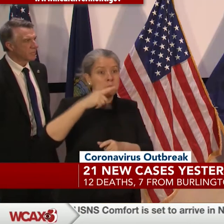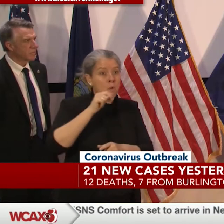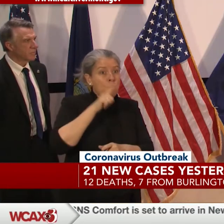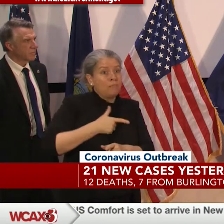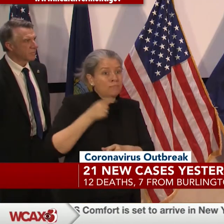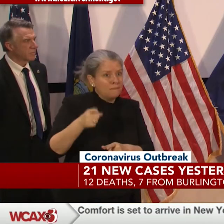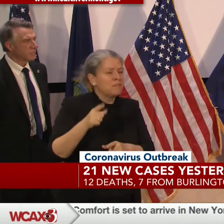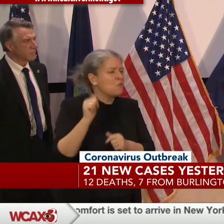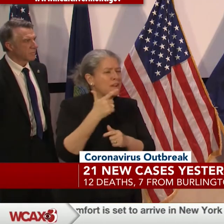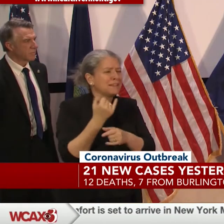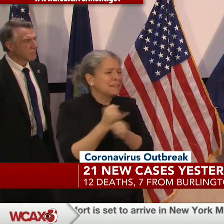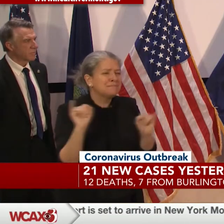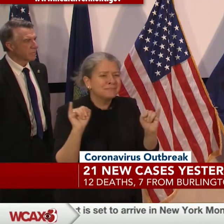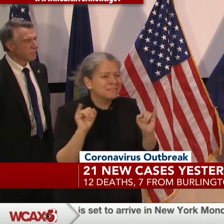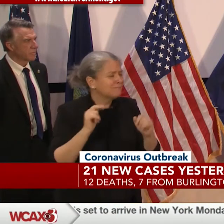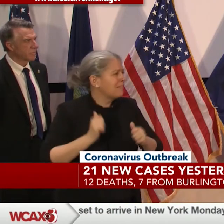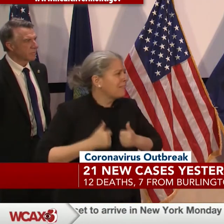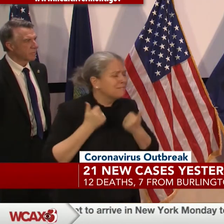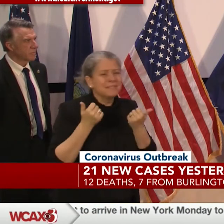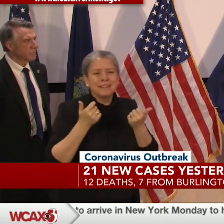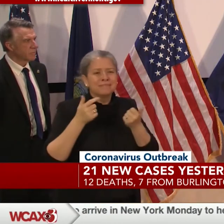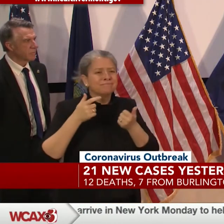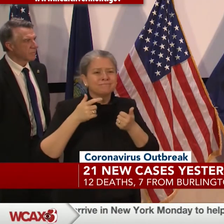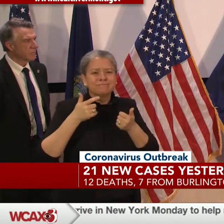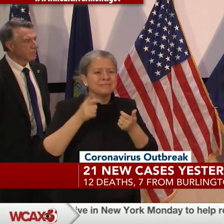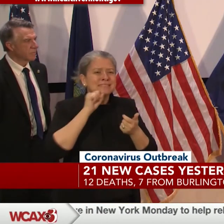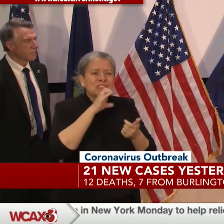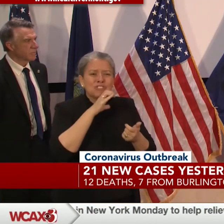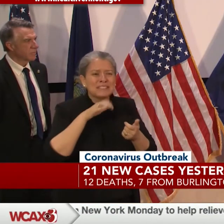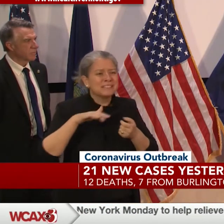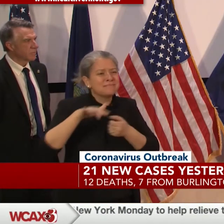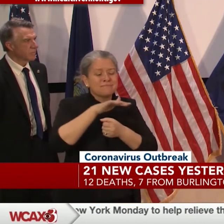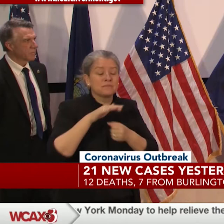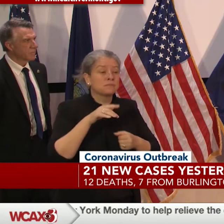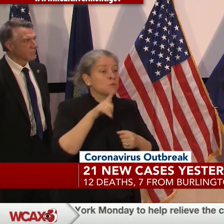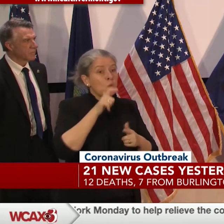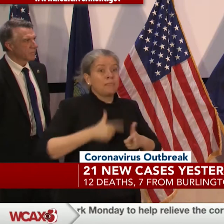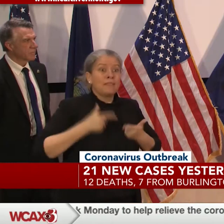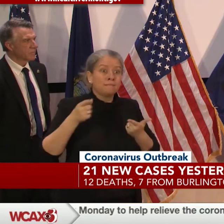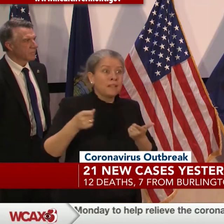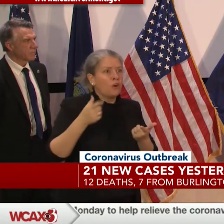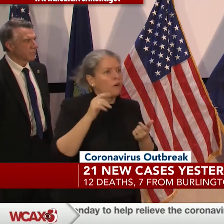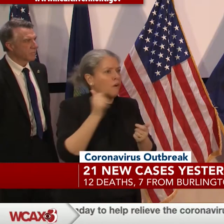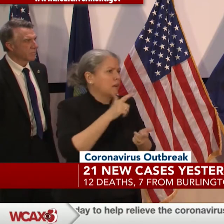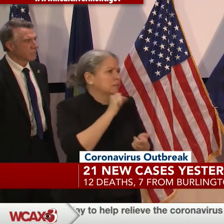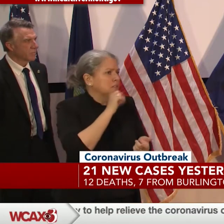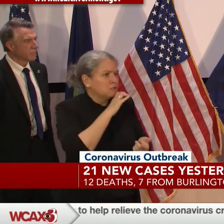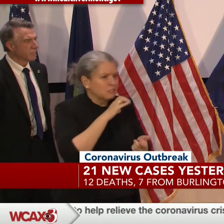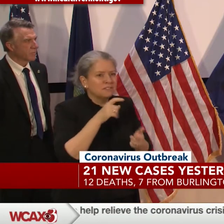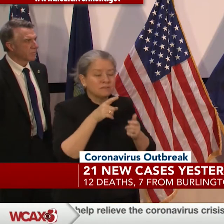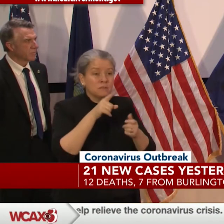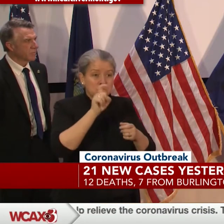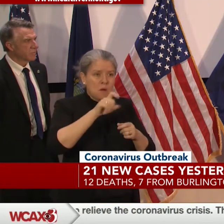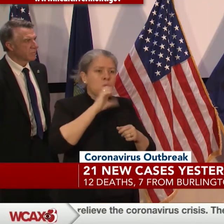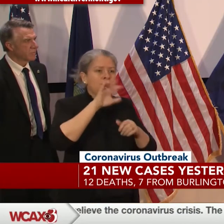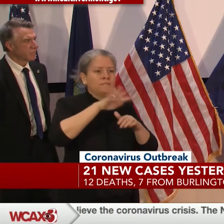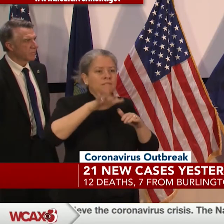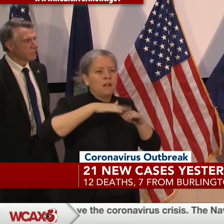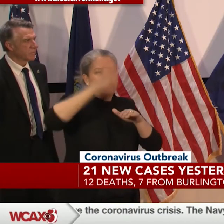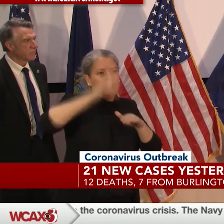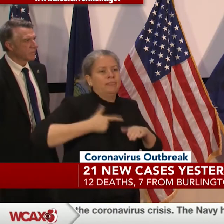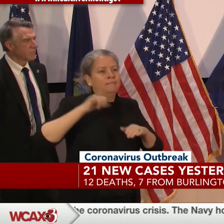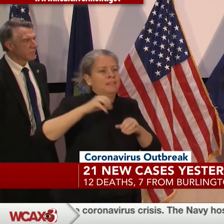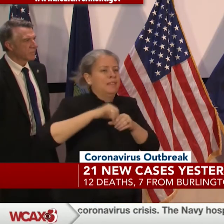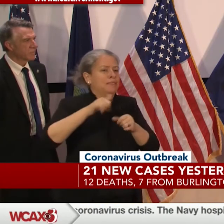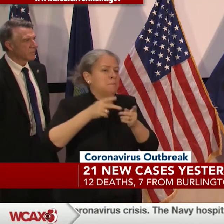people are independently living, with the only criteria for being housed there is your age is 55 or